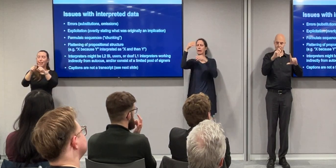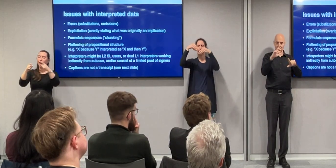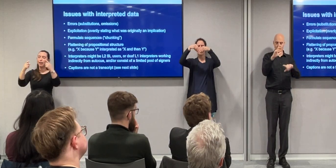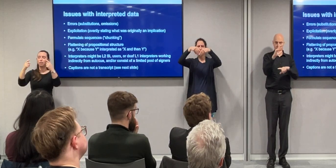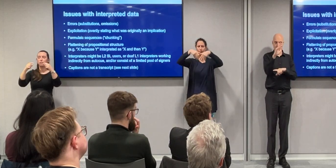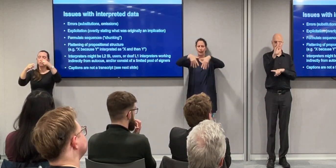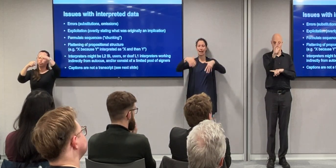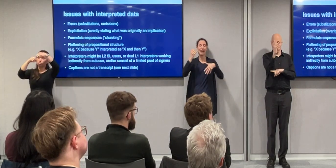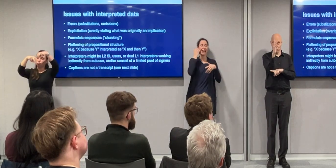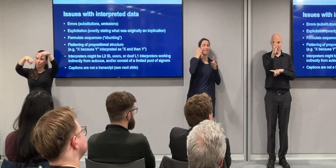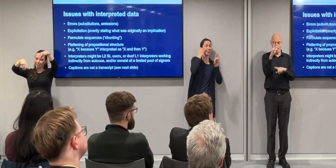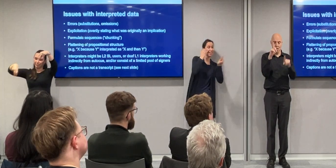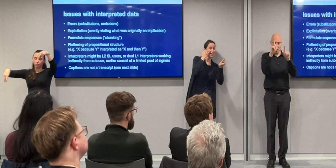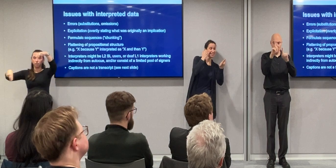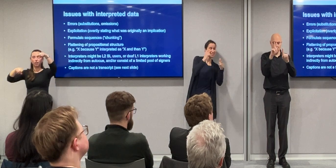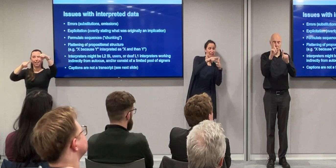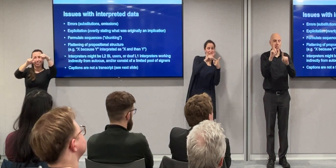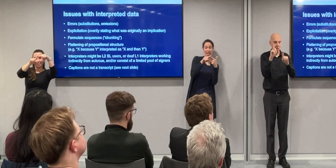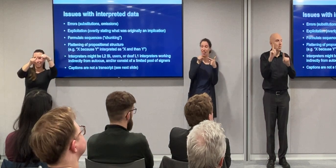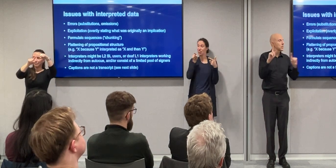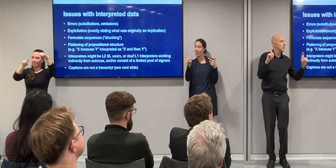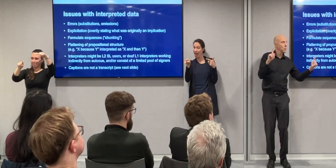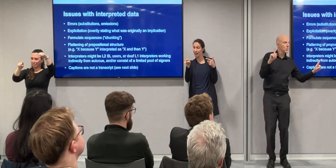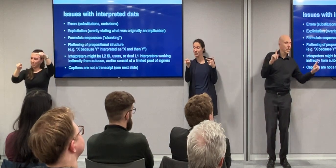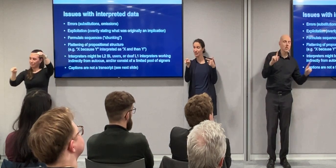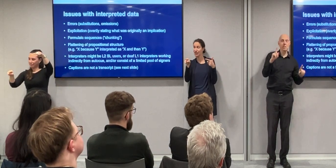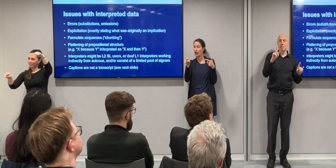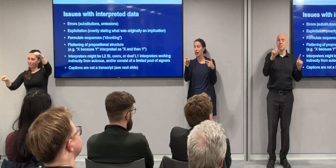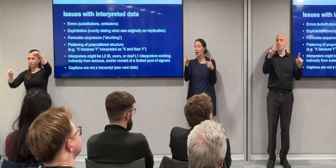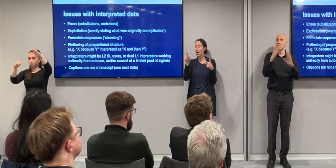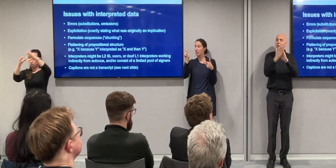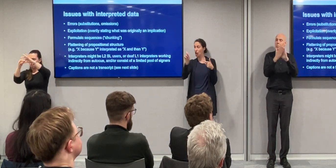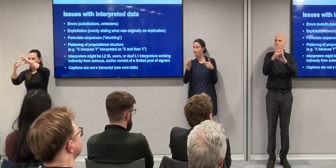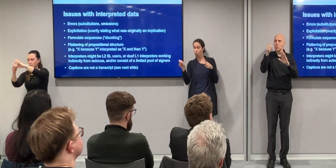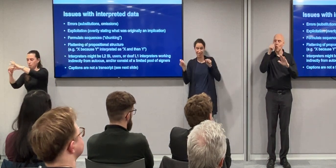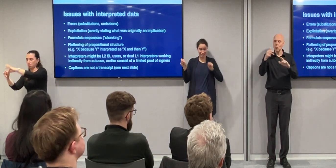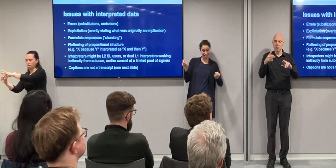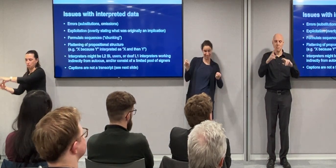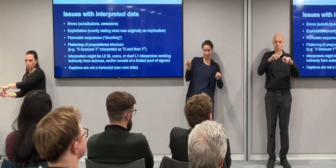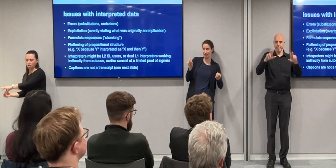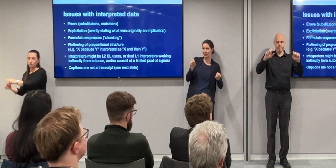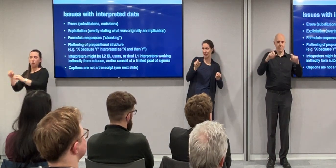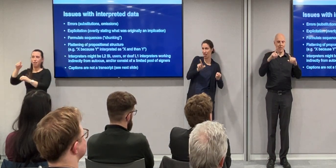if this, then that, and because of that, and so that.